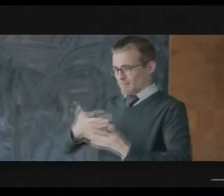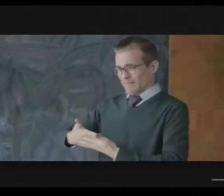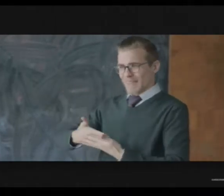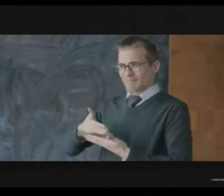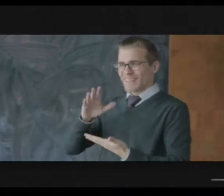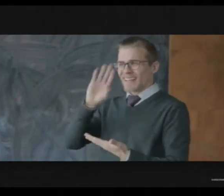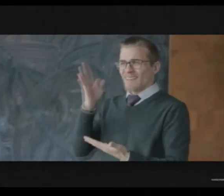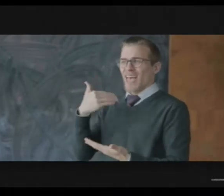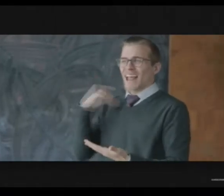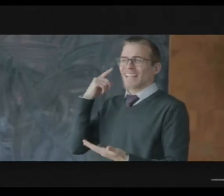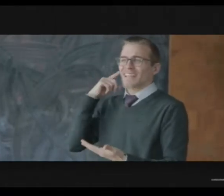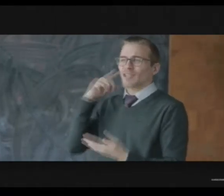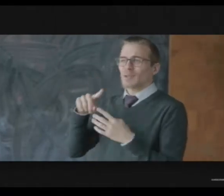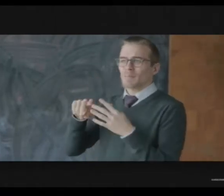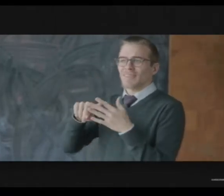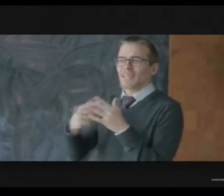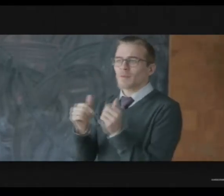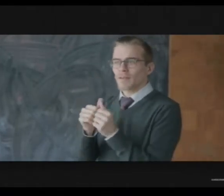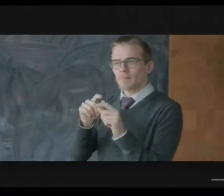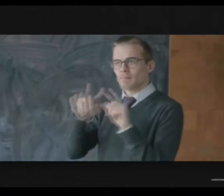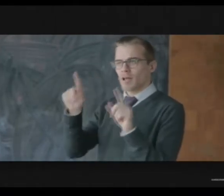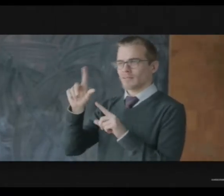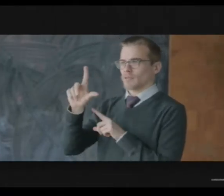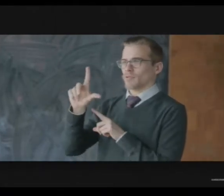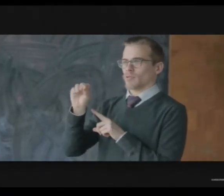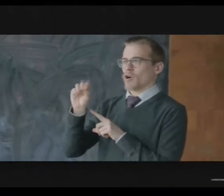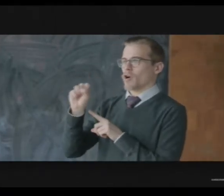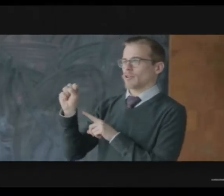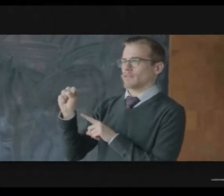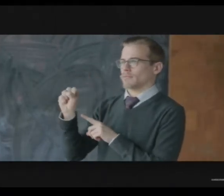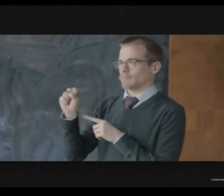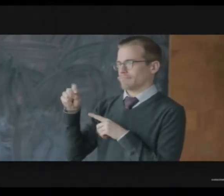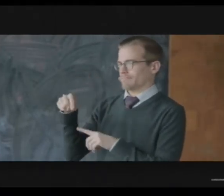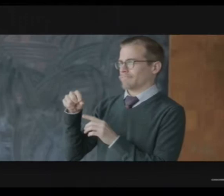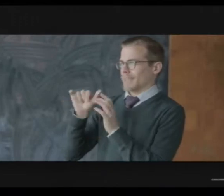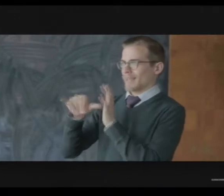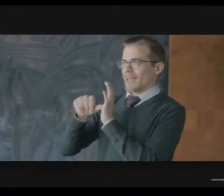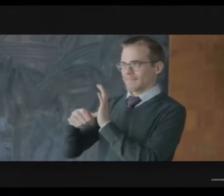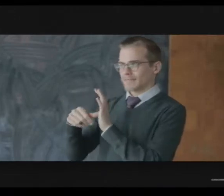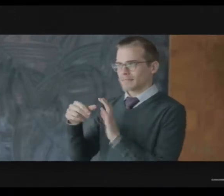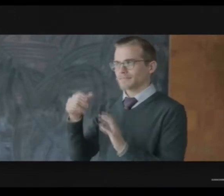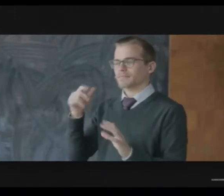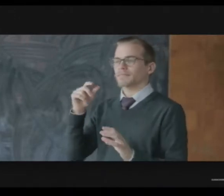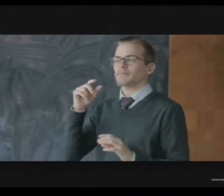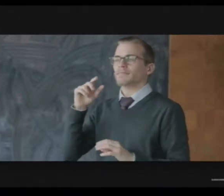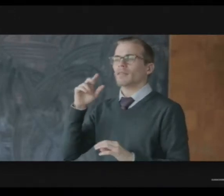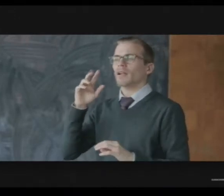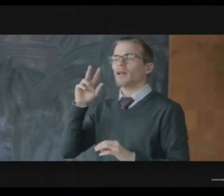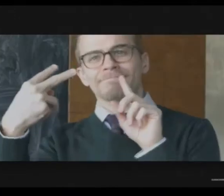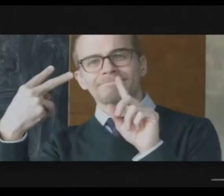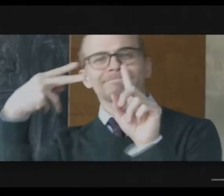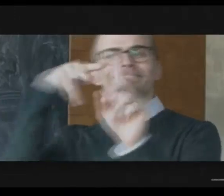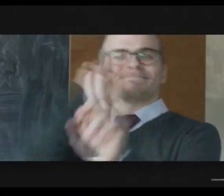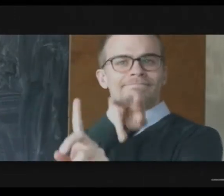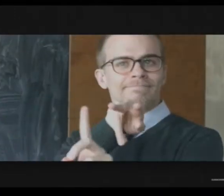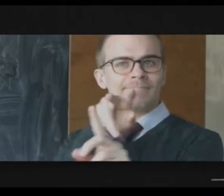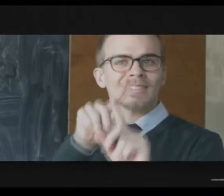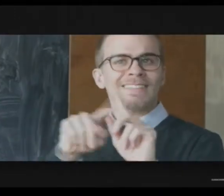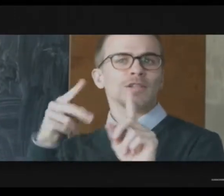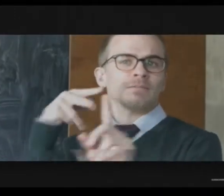let's imagine the deaf baby who has never heard, and yet is still described as experiencing hearing loss. And instead, we